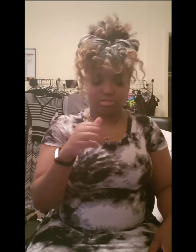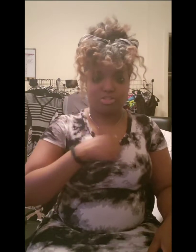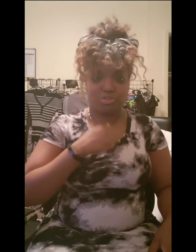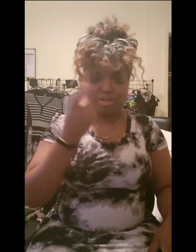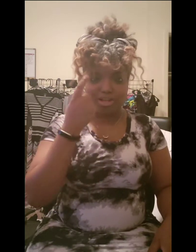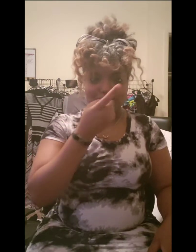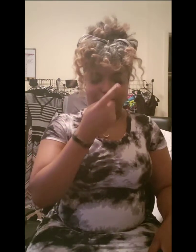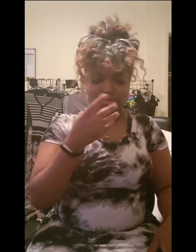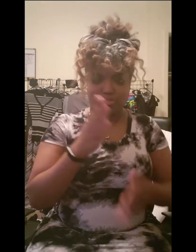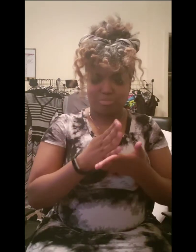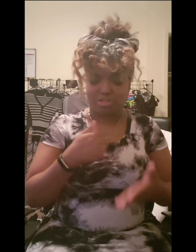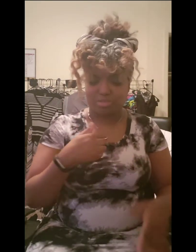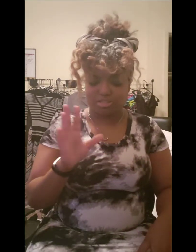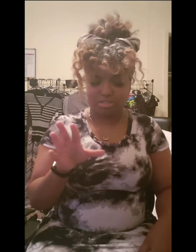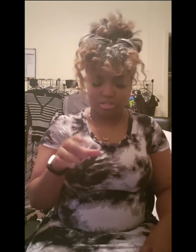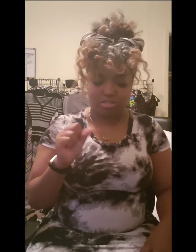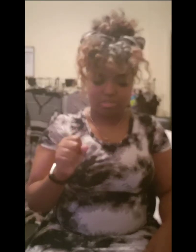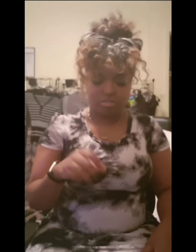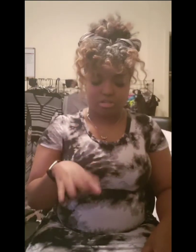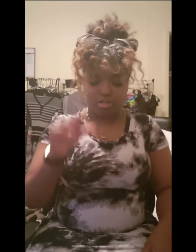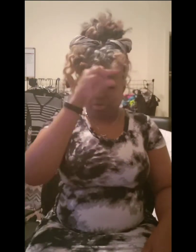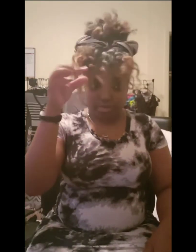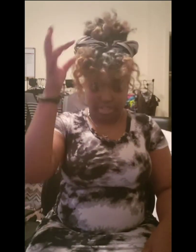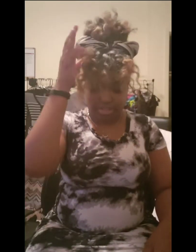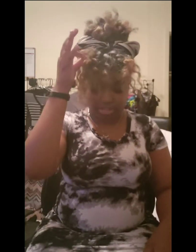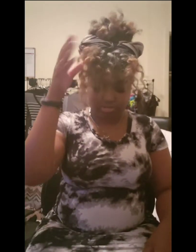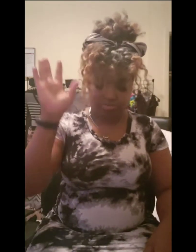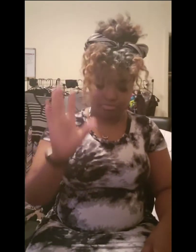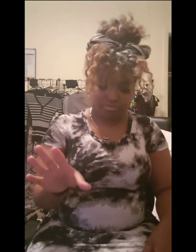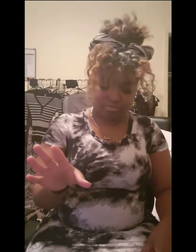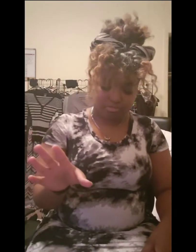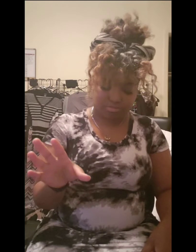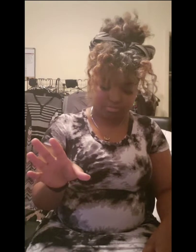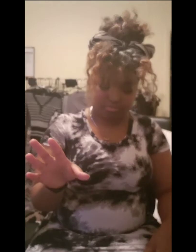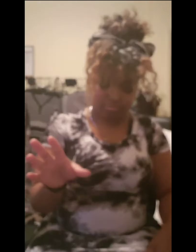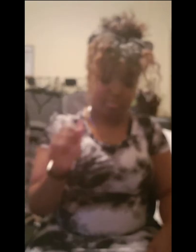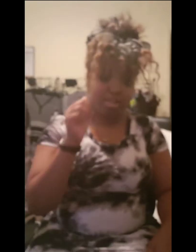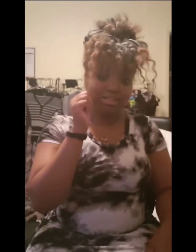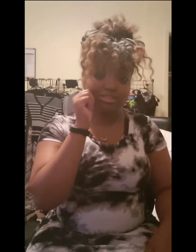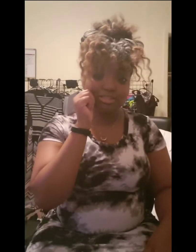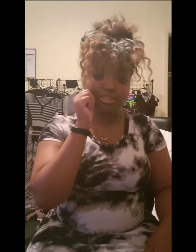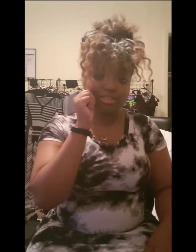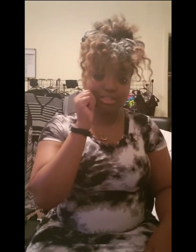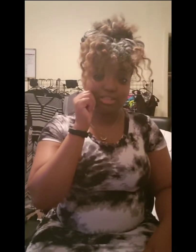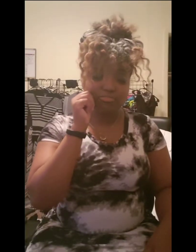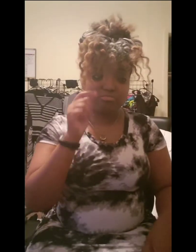uncomfortable contacts were until recently. They've been flipping a lot, so if I act weird, that's why.